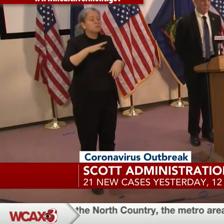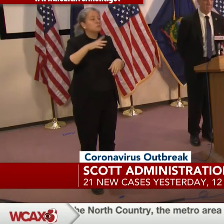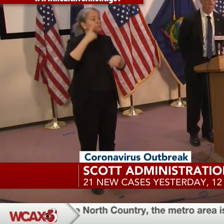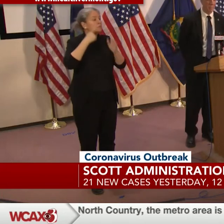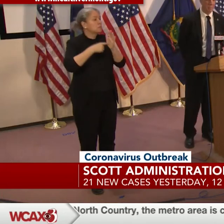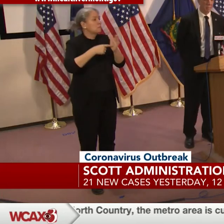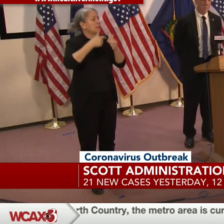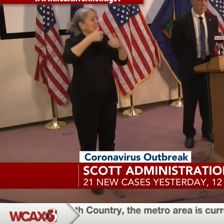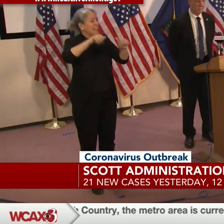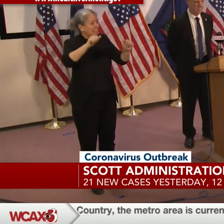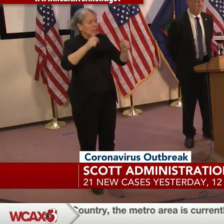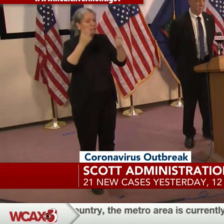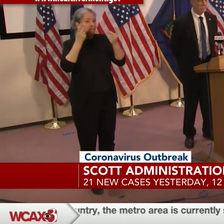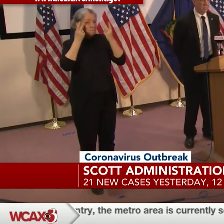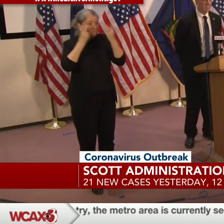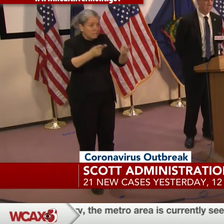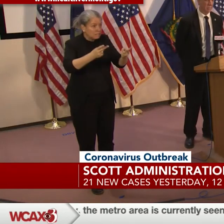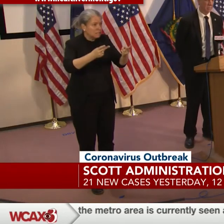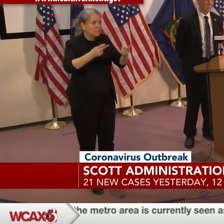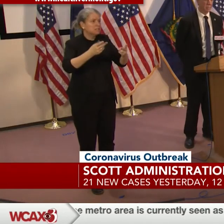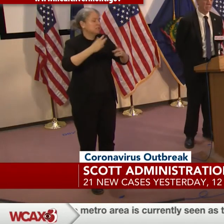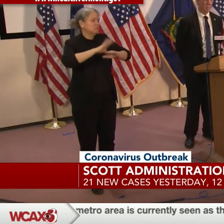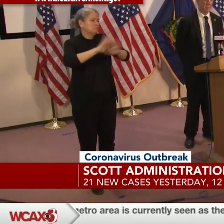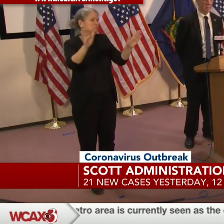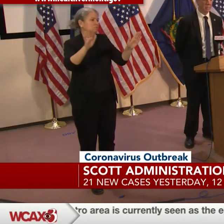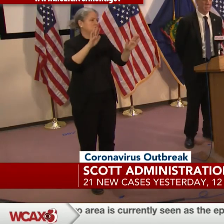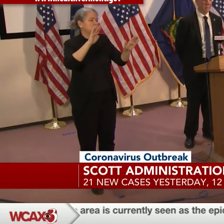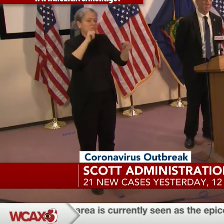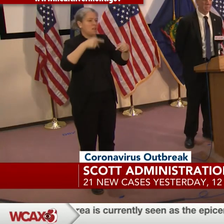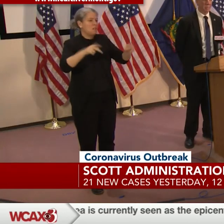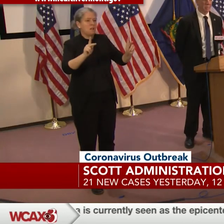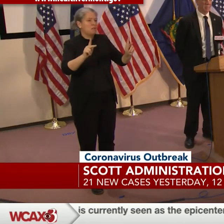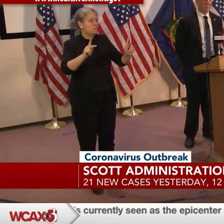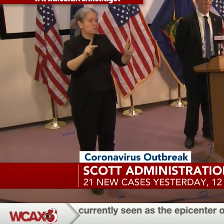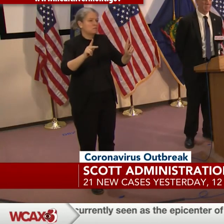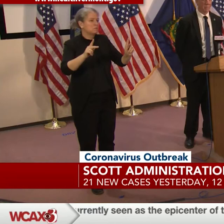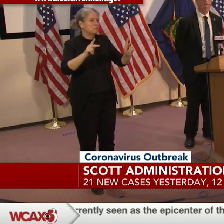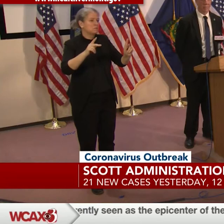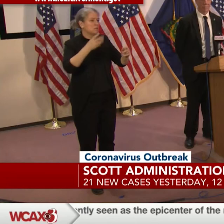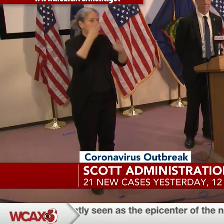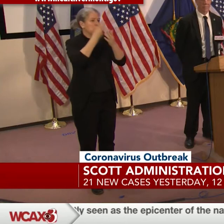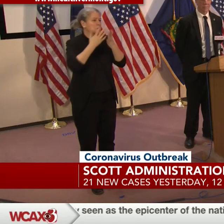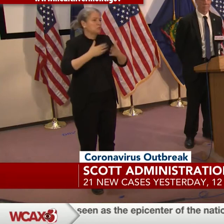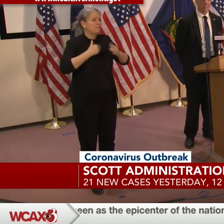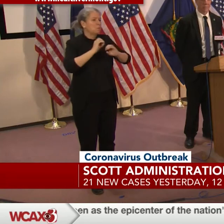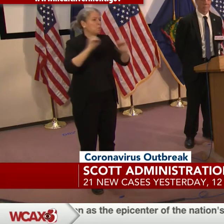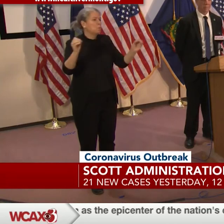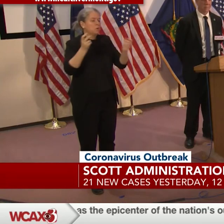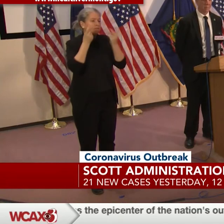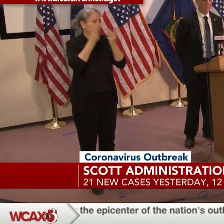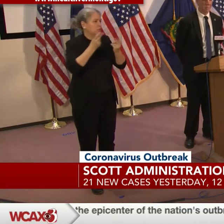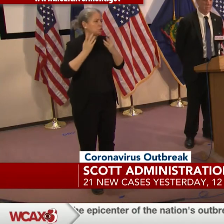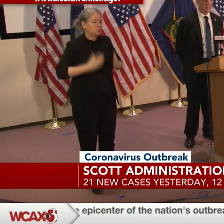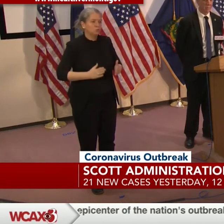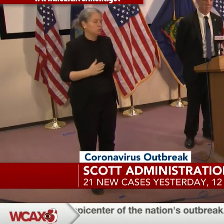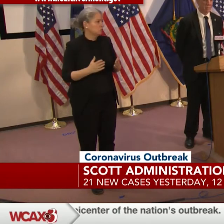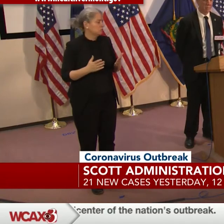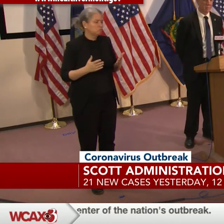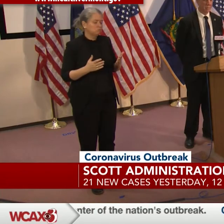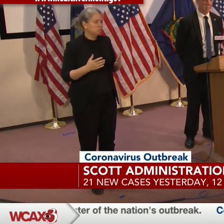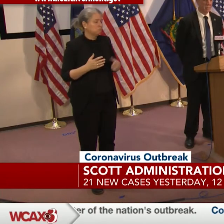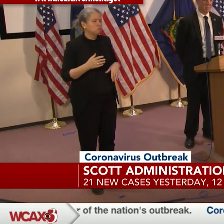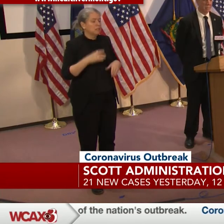all in-person visitation rights for the prison population. We have done that now